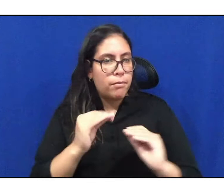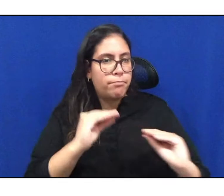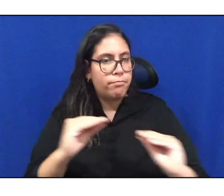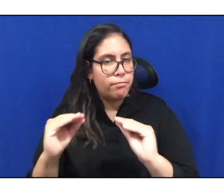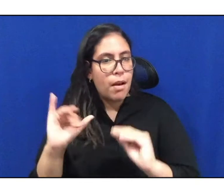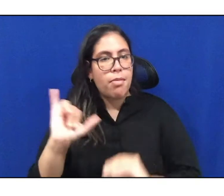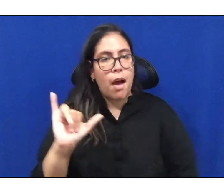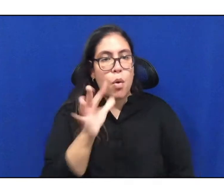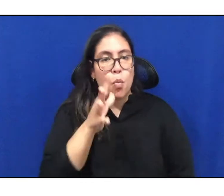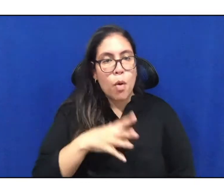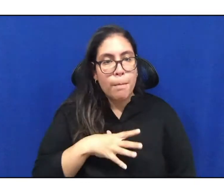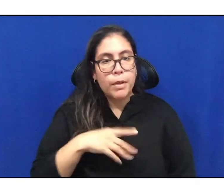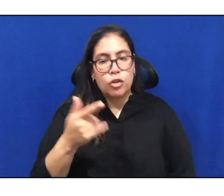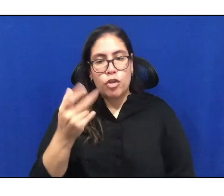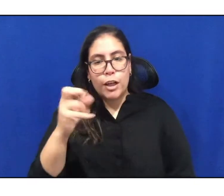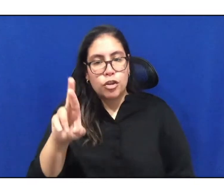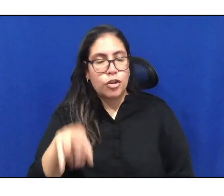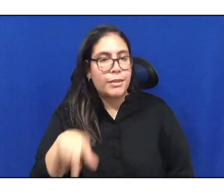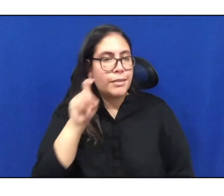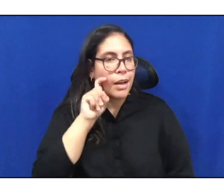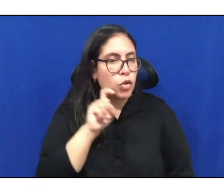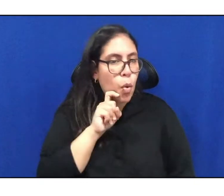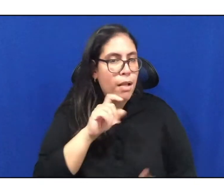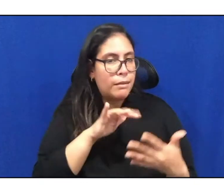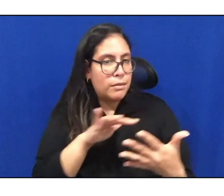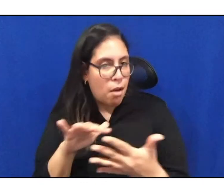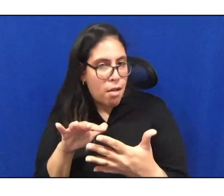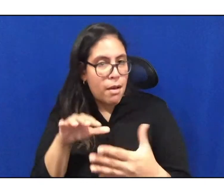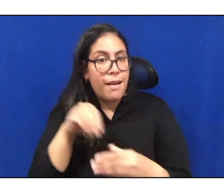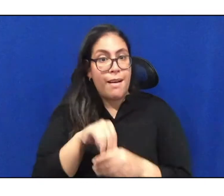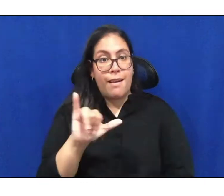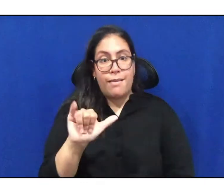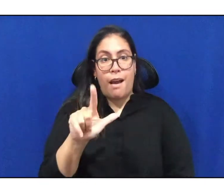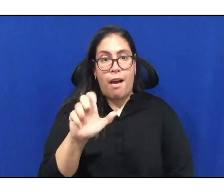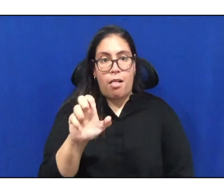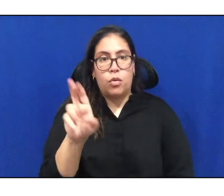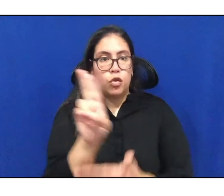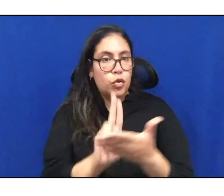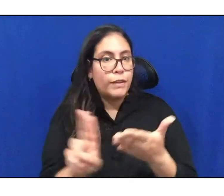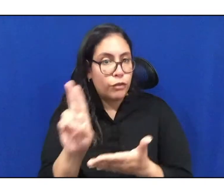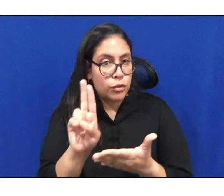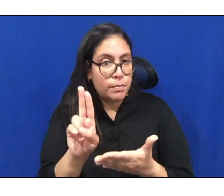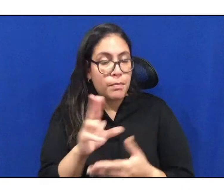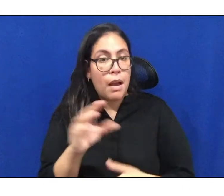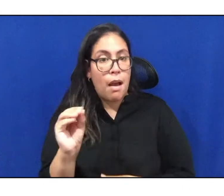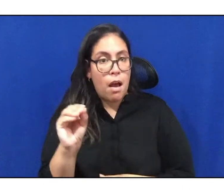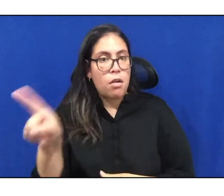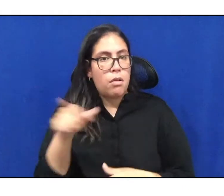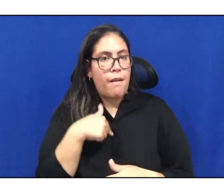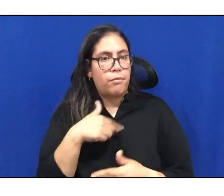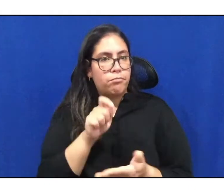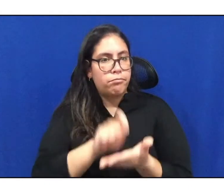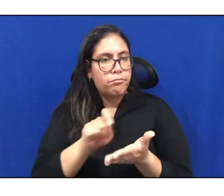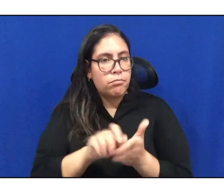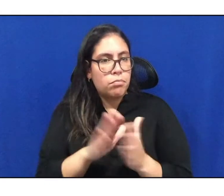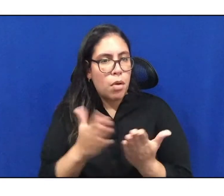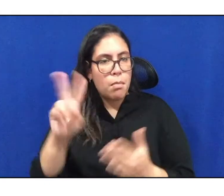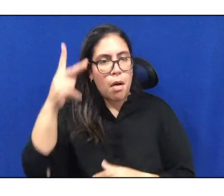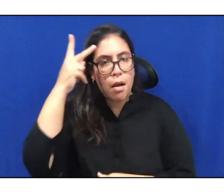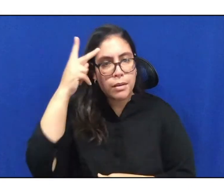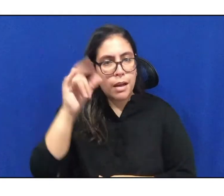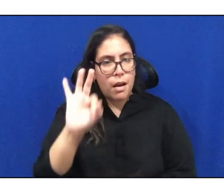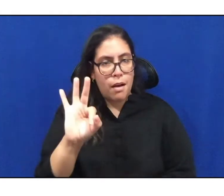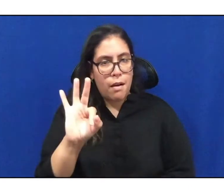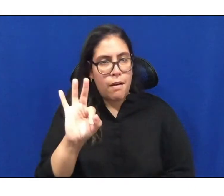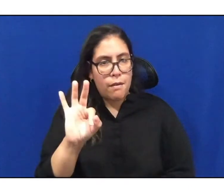Her scholarship includes the book Southern Horrors, Women and the Politics of Rape and Lynching, and her forthcoming